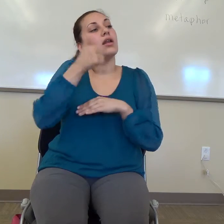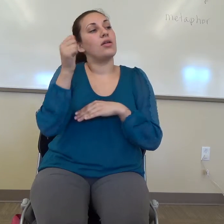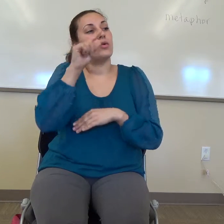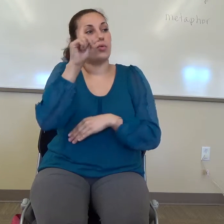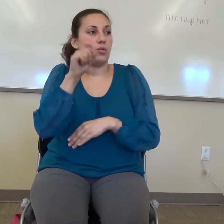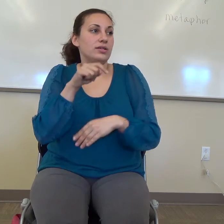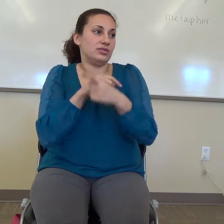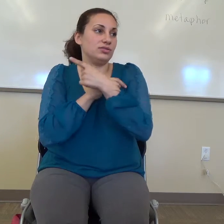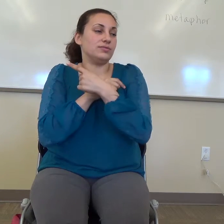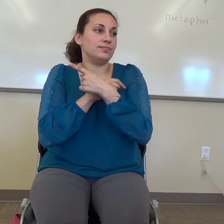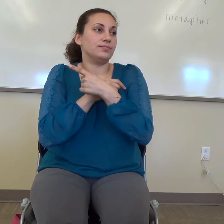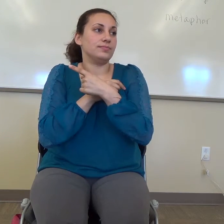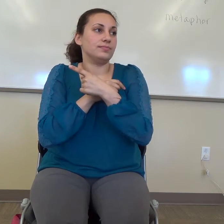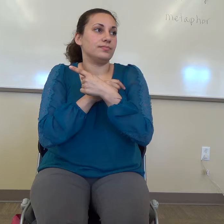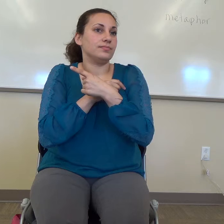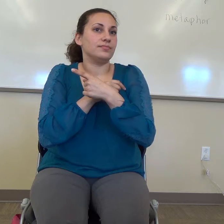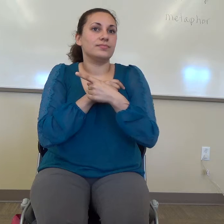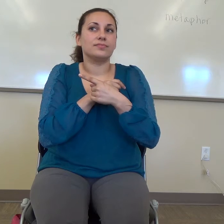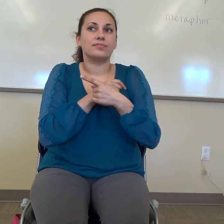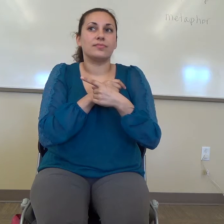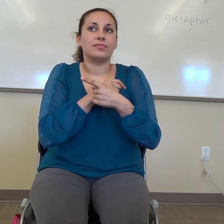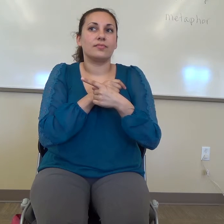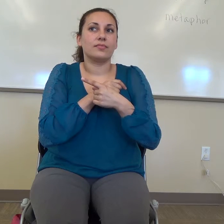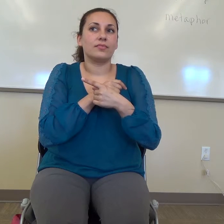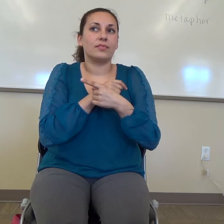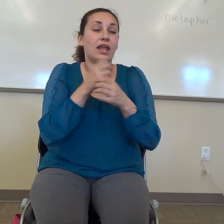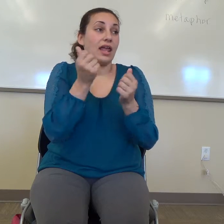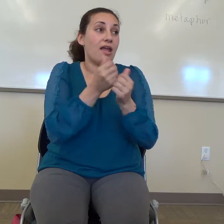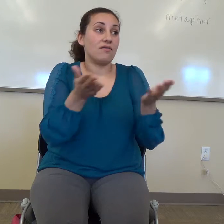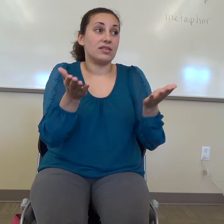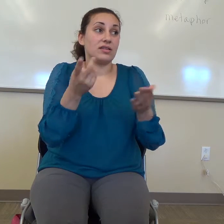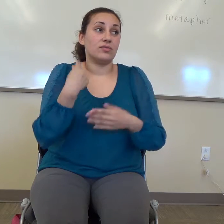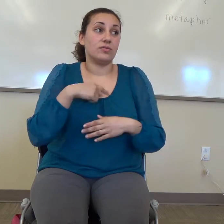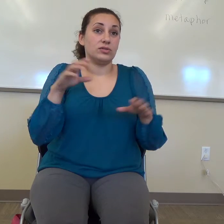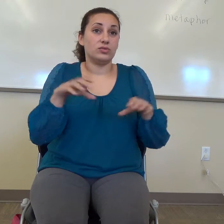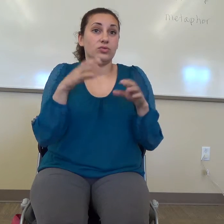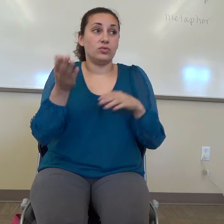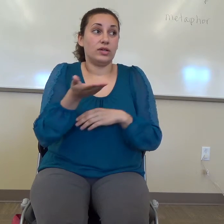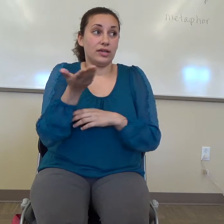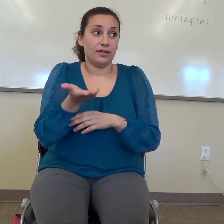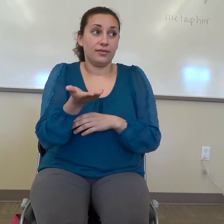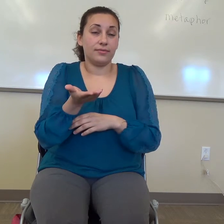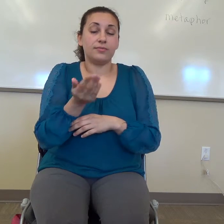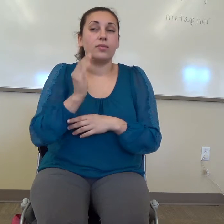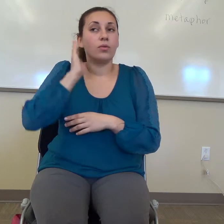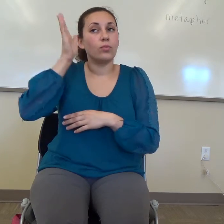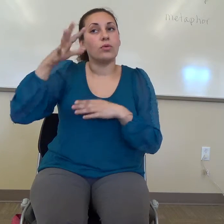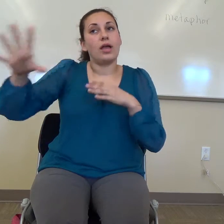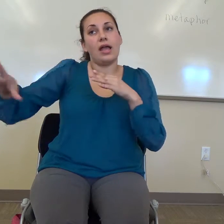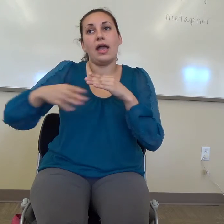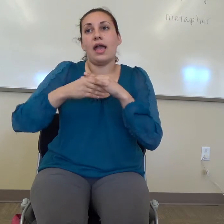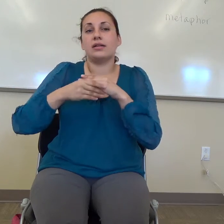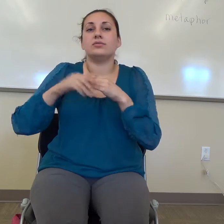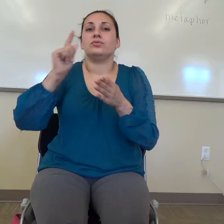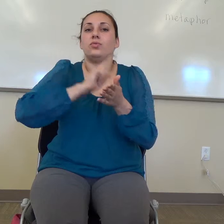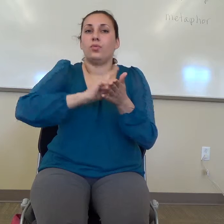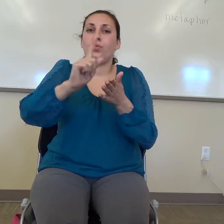now on, as I said, everything we do is going to be added to your weekly reading and writing